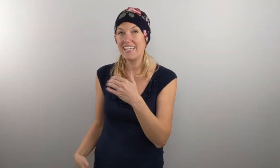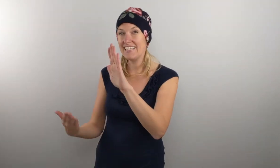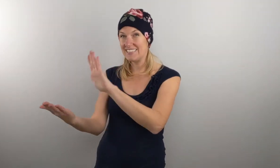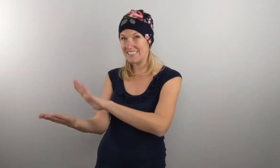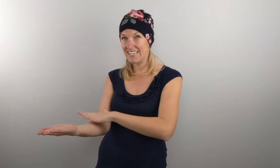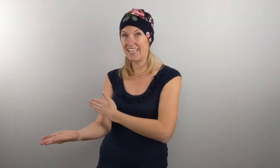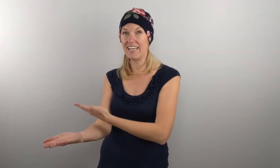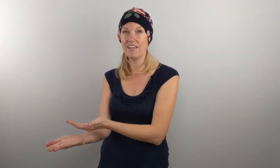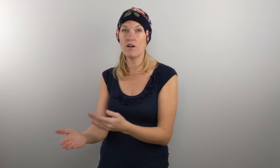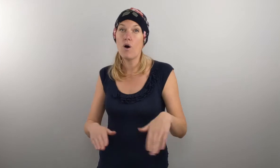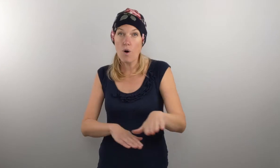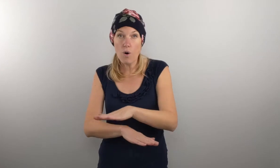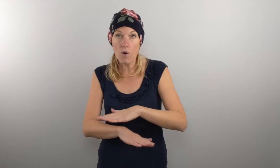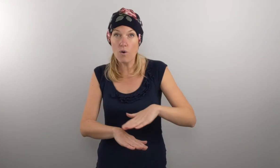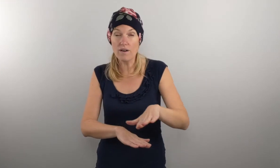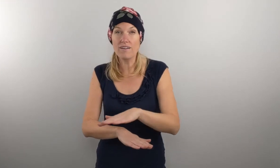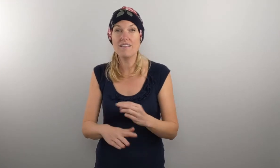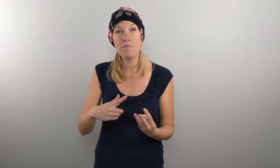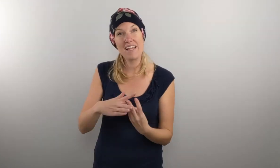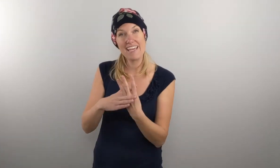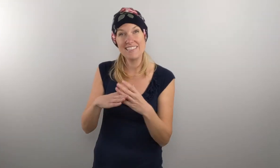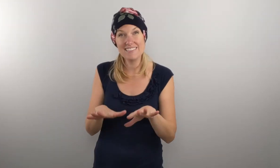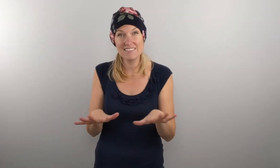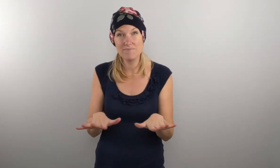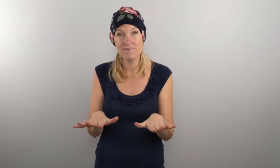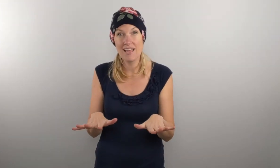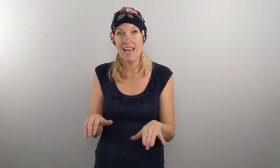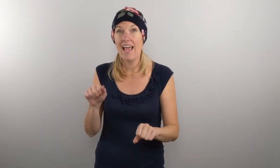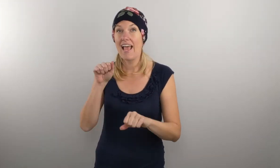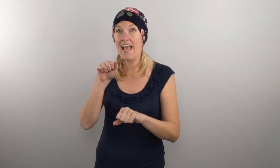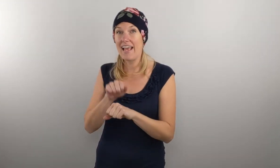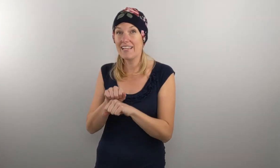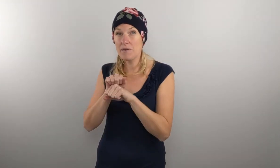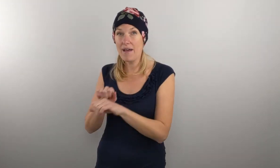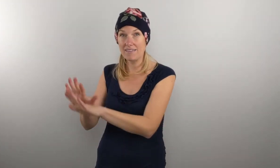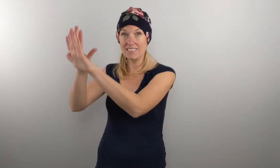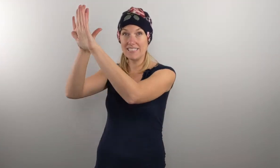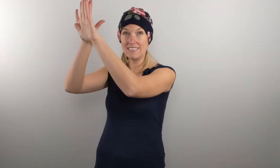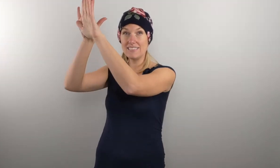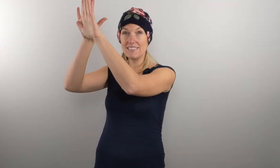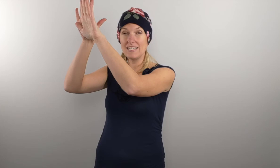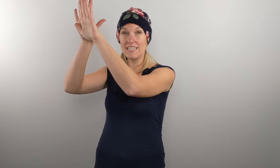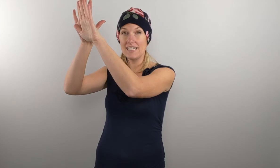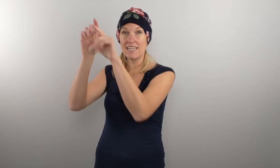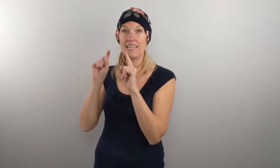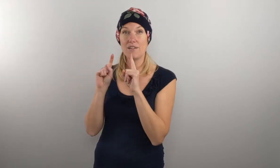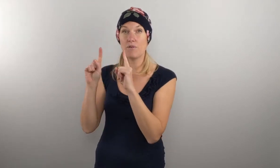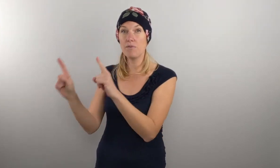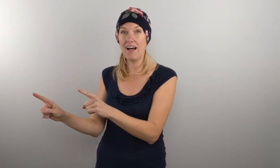sweetly singing o'er the plains, and the mountains in